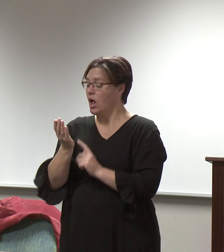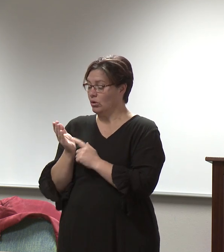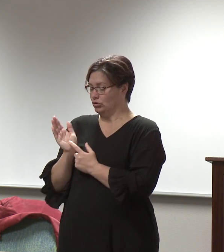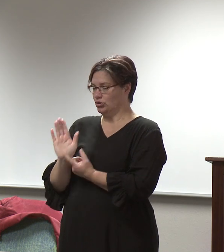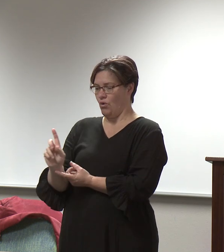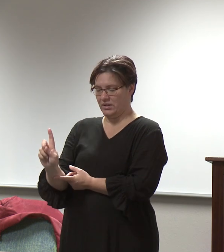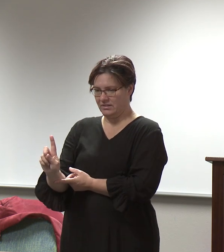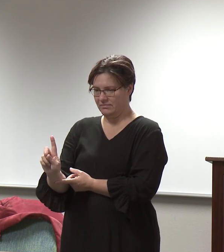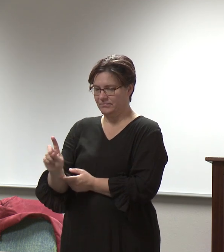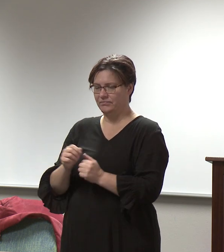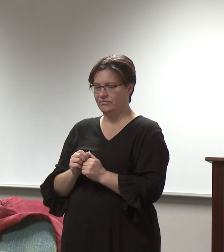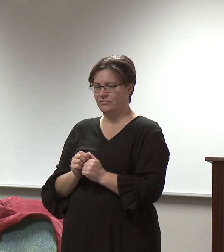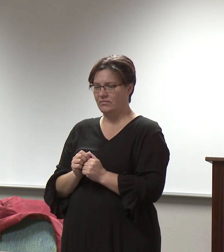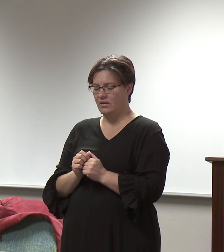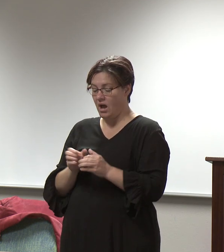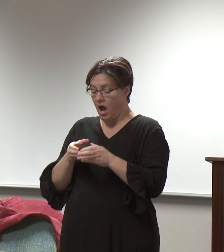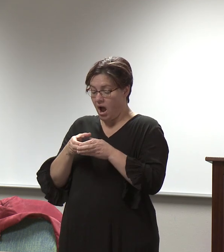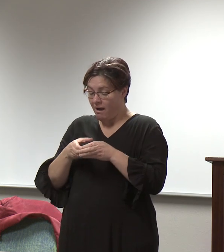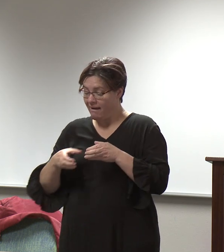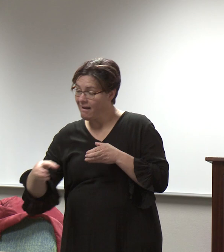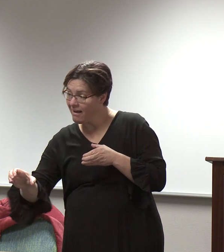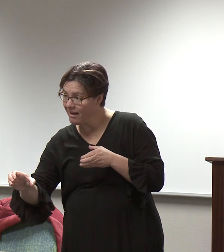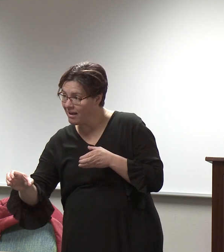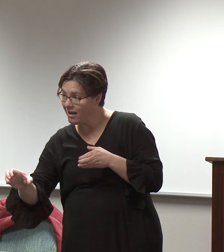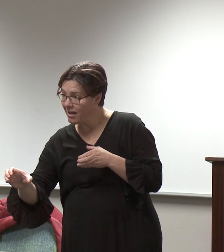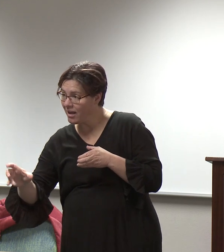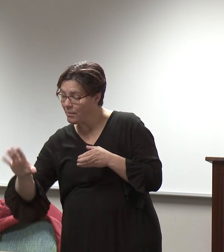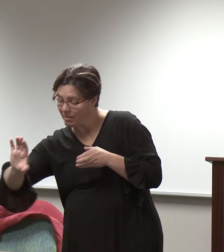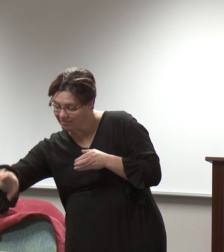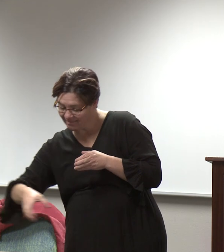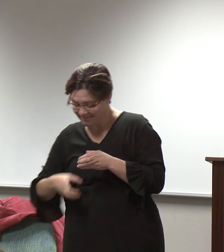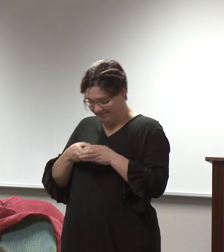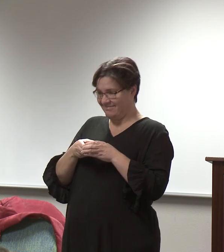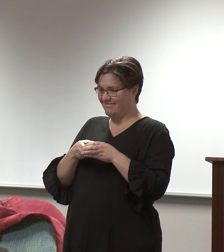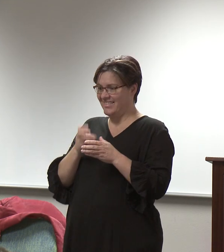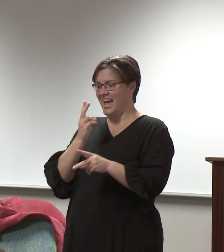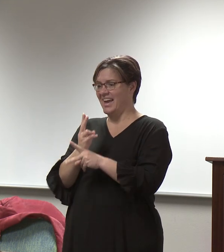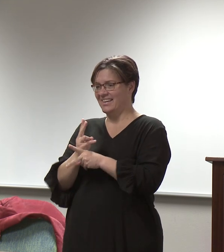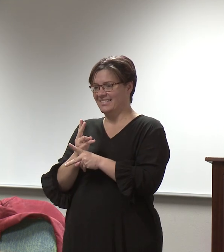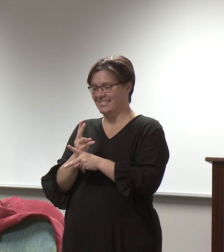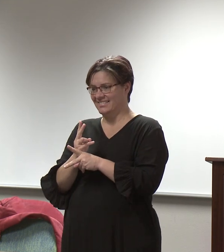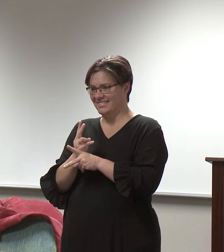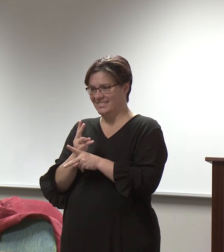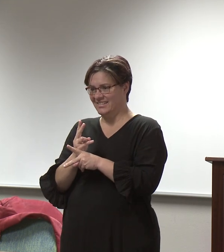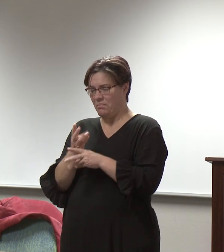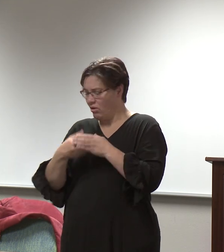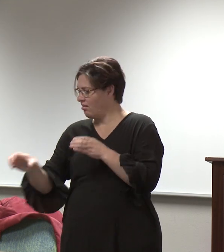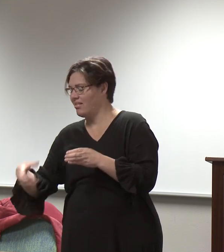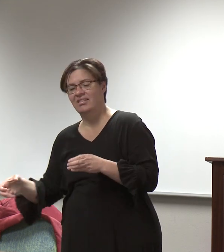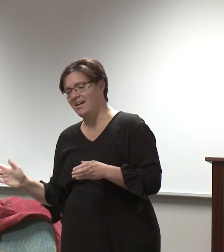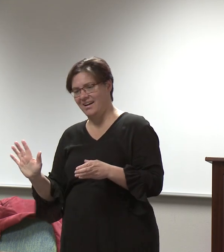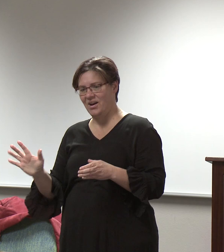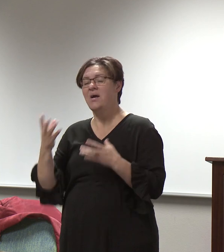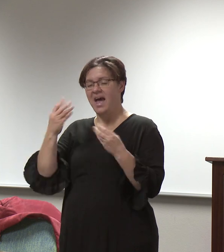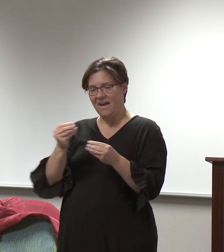you that we are in a period of recolonization, not of decolonization. We have the recolonization, of